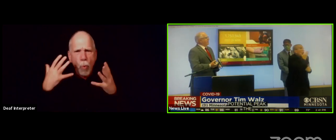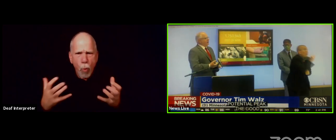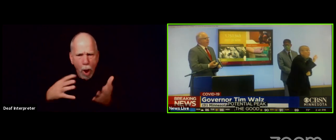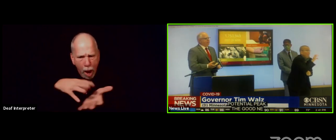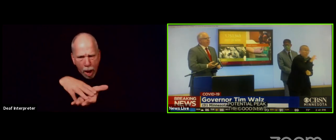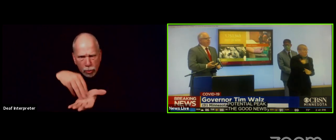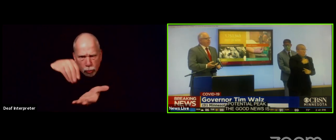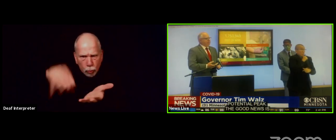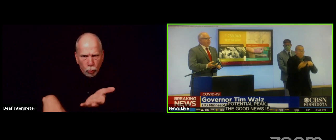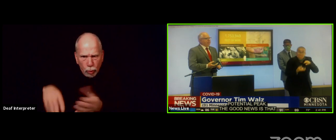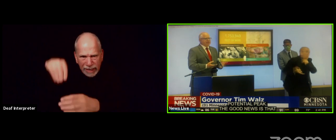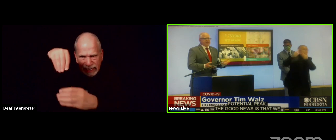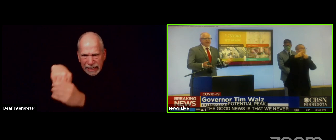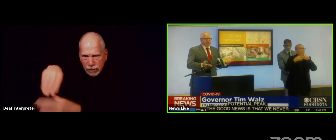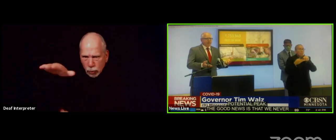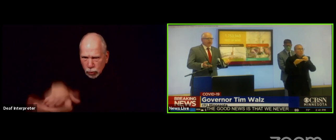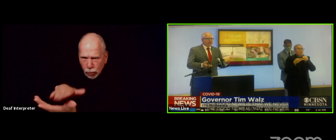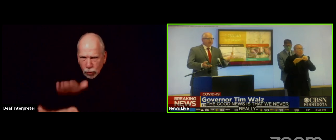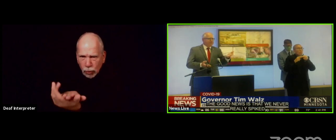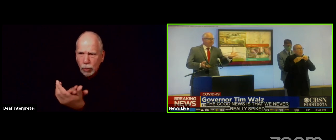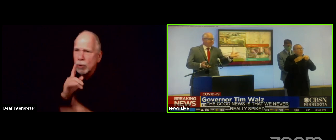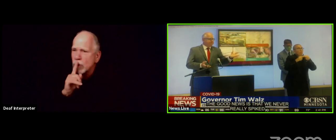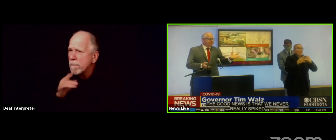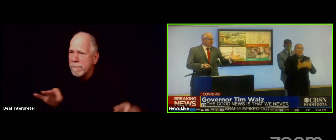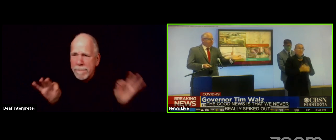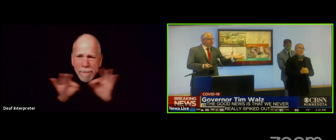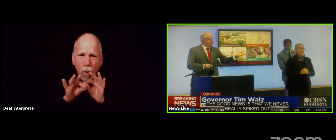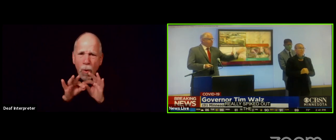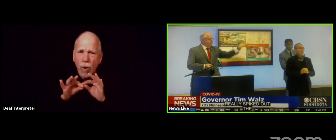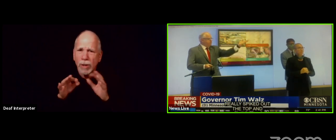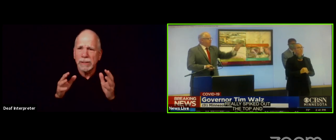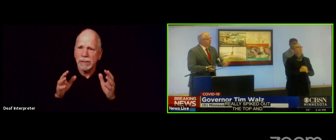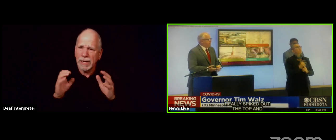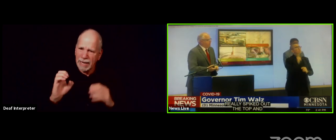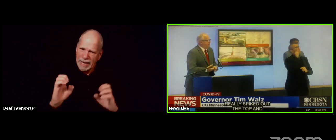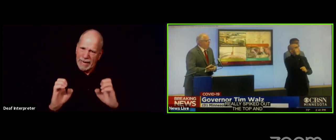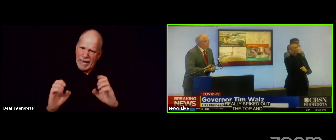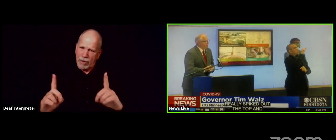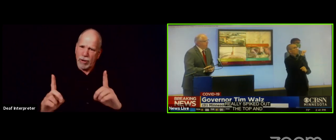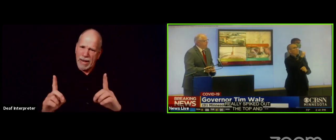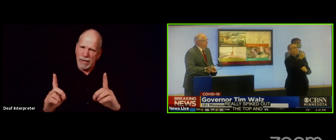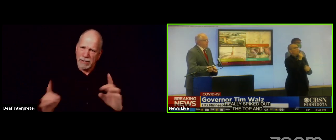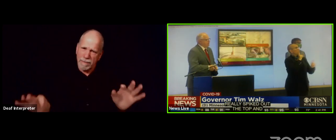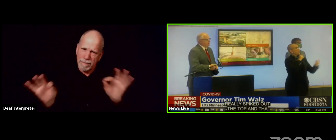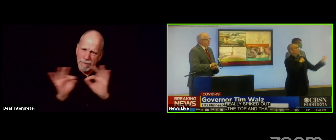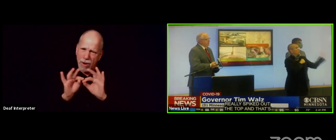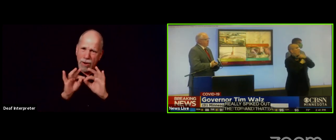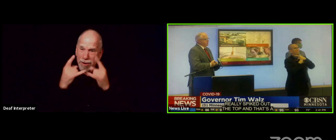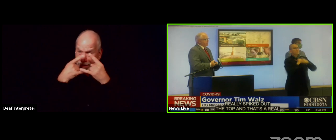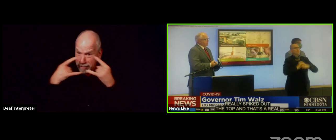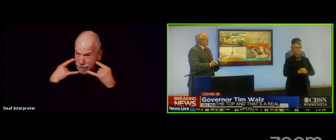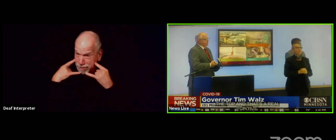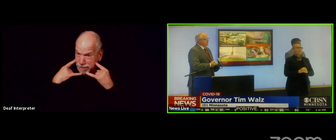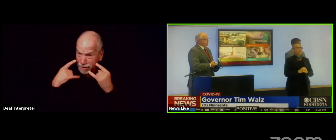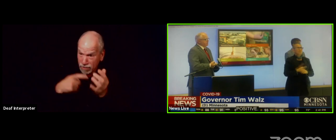and that's a real positive. Yes. I understand that COVID